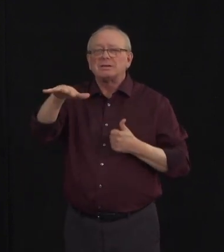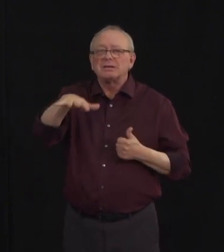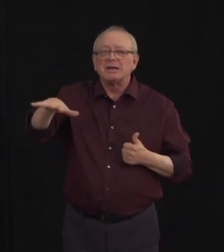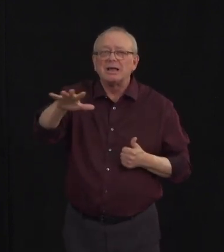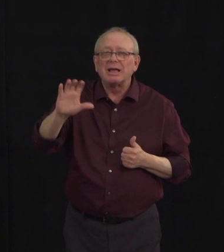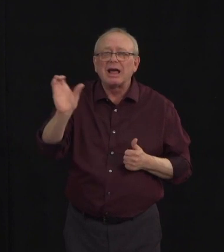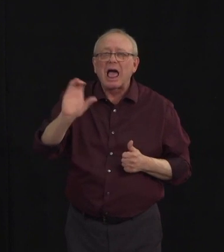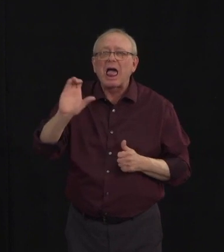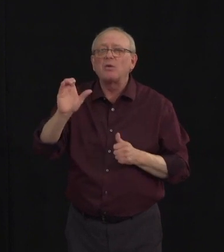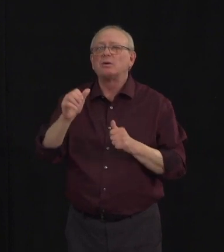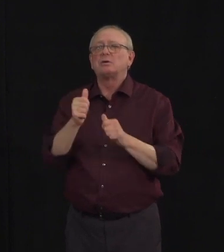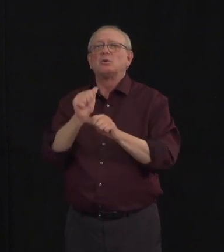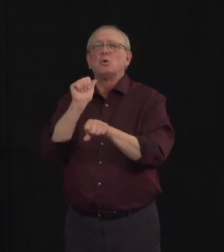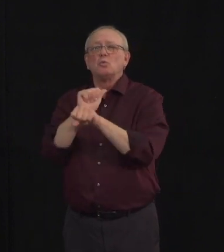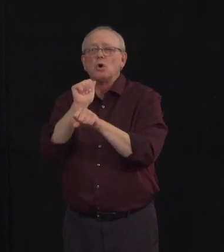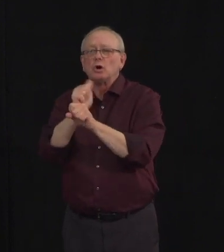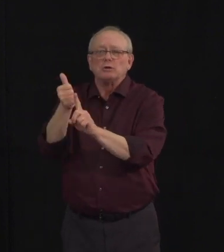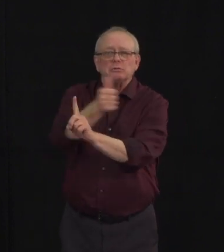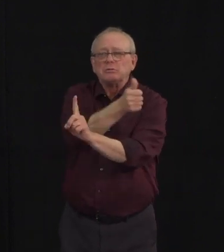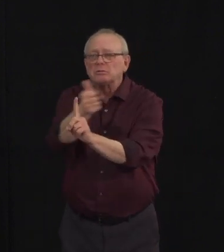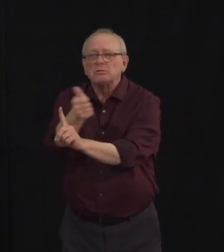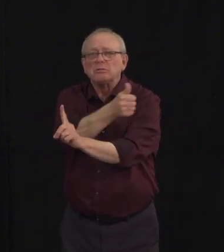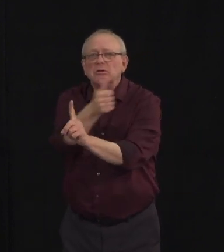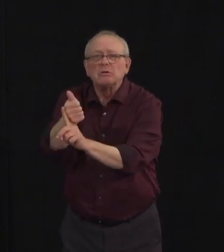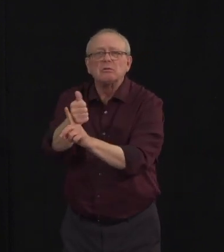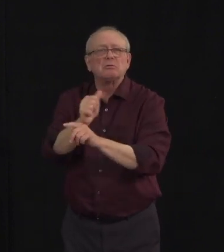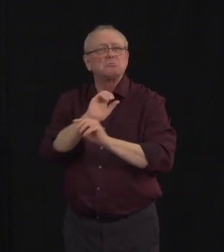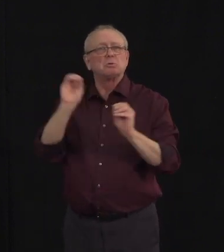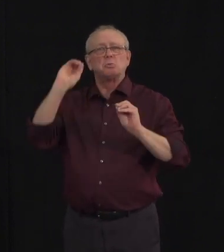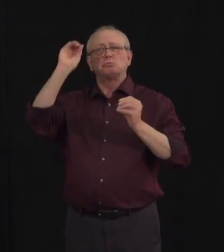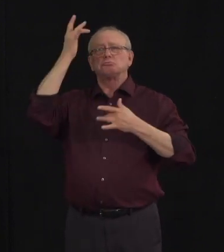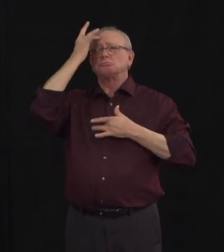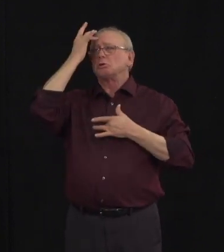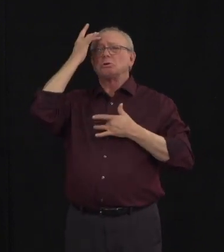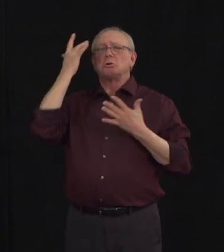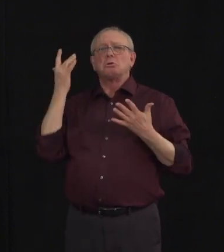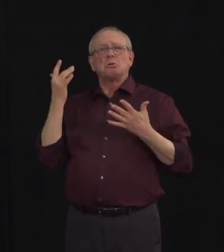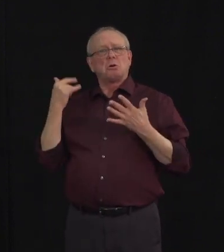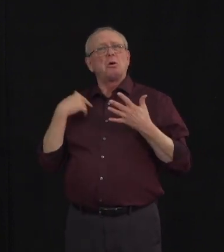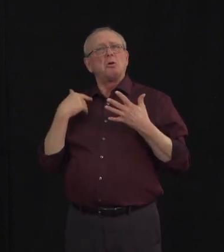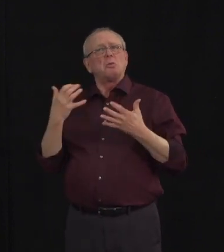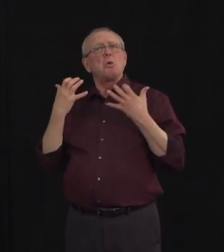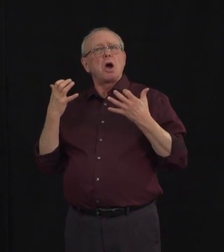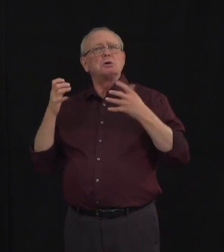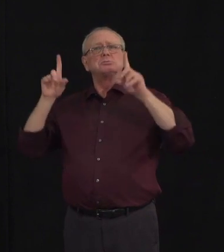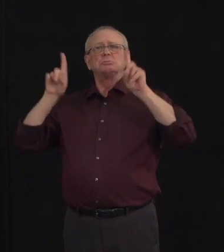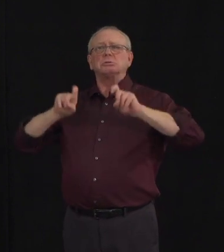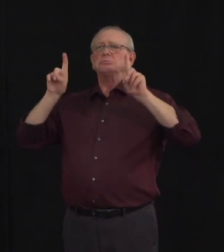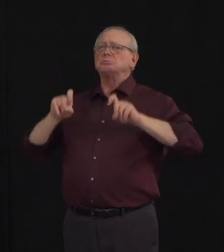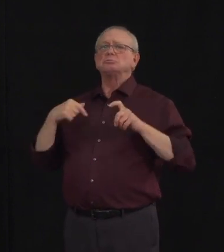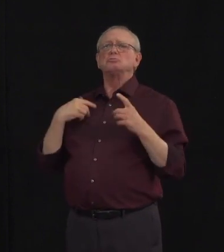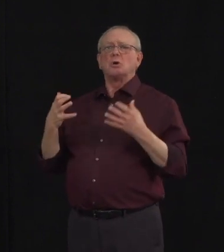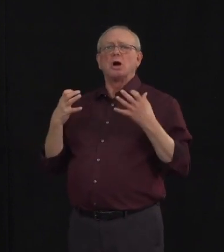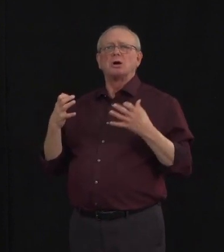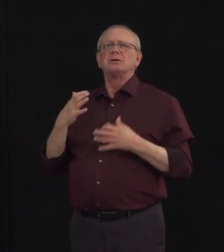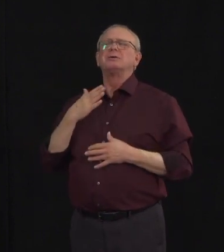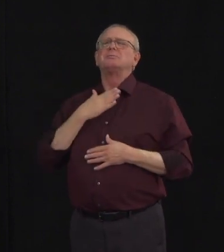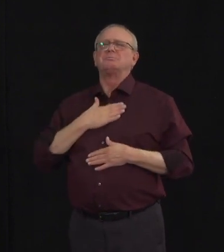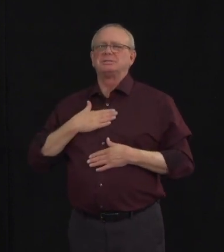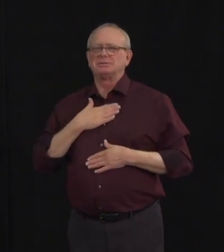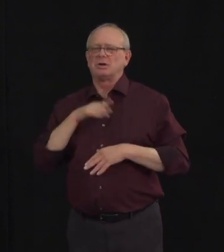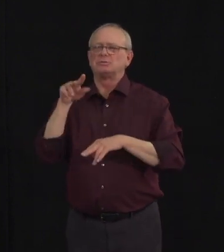tested needs to go to the AHS online assessment tool and register for testing this week. Please do not